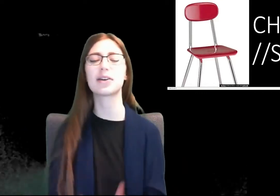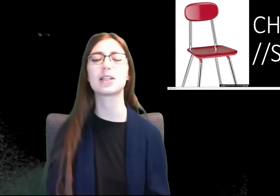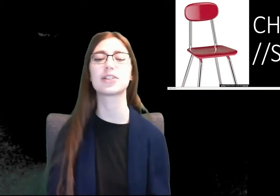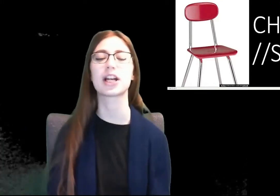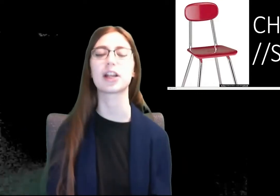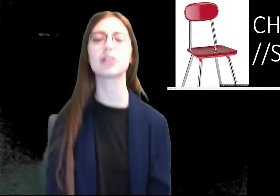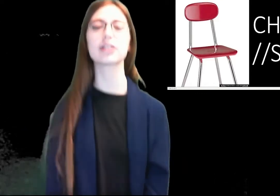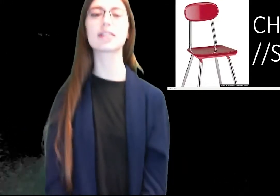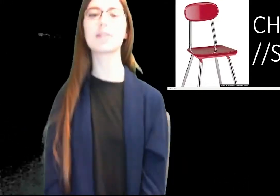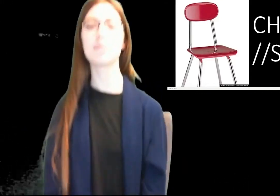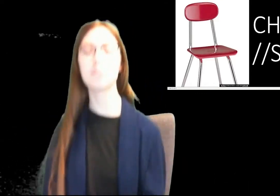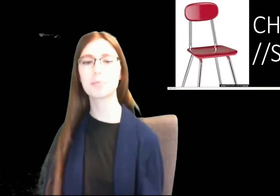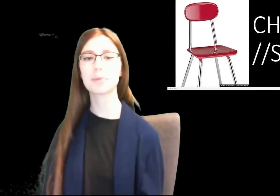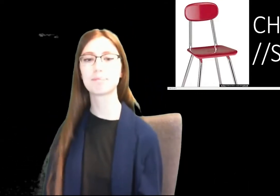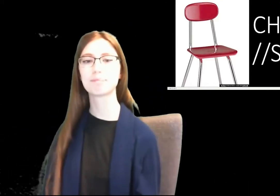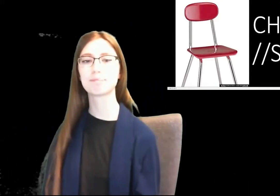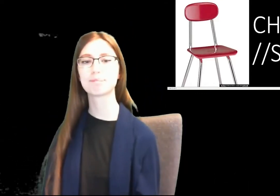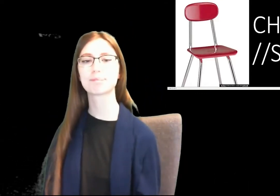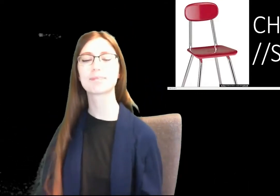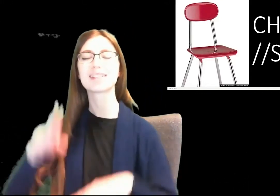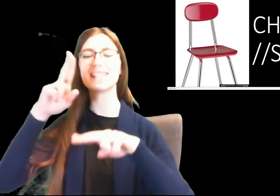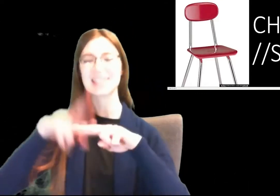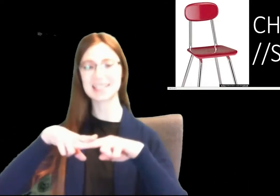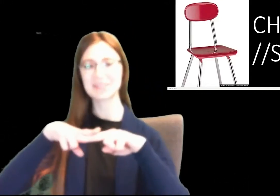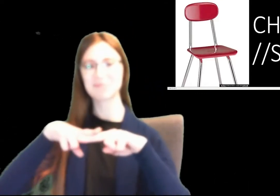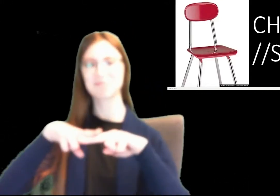in a chair, you just boom, sit,